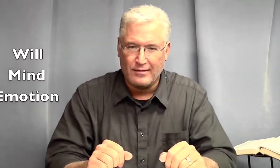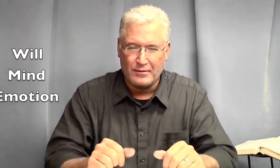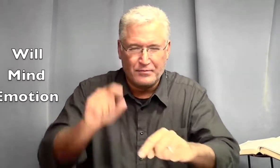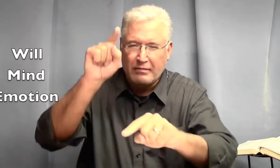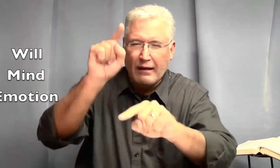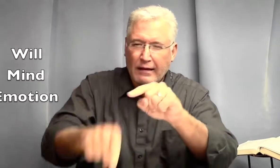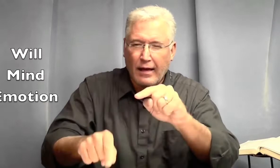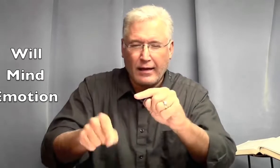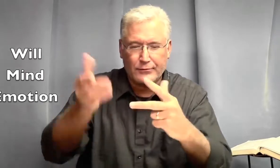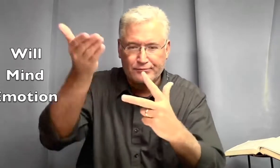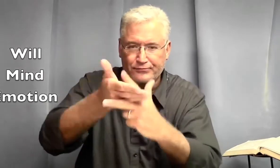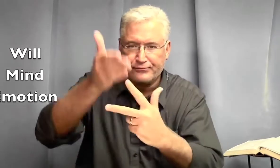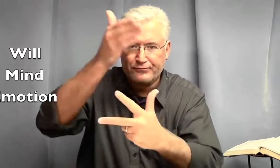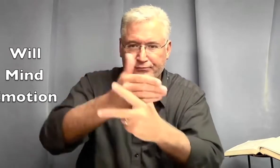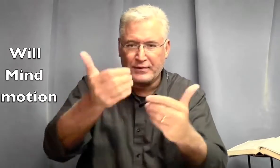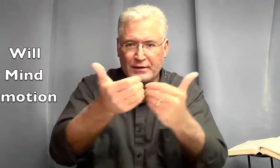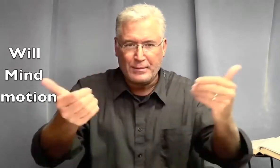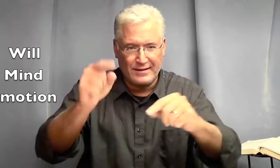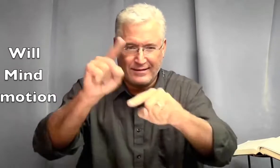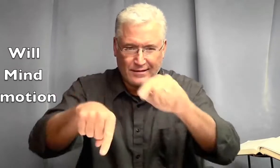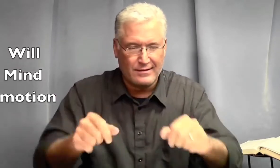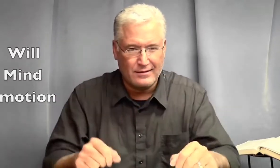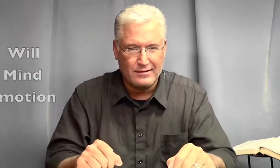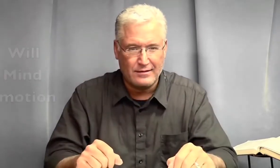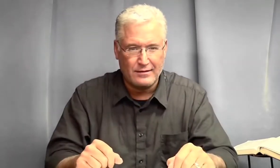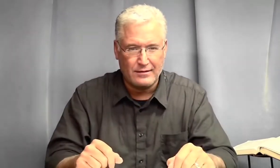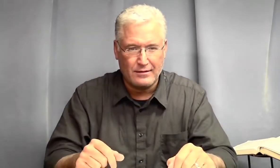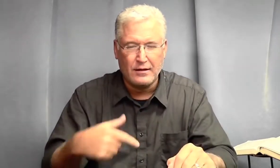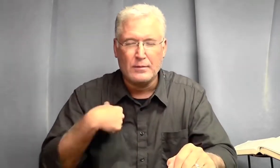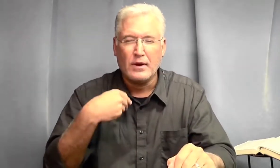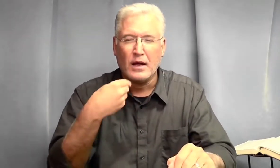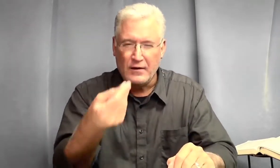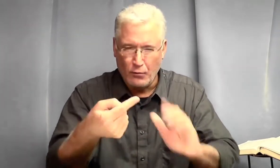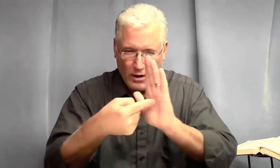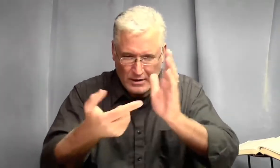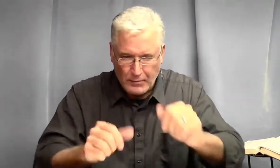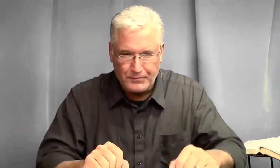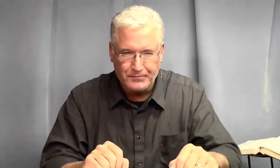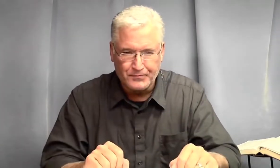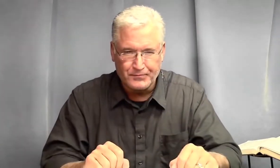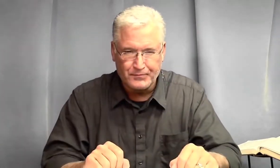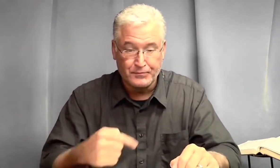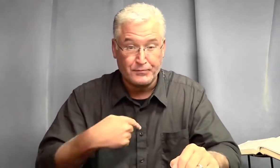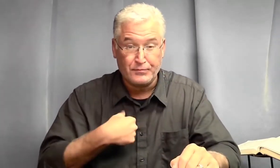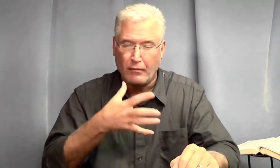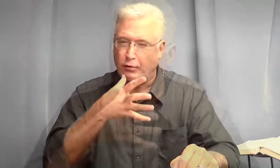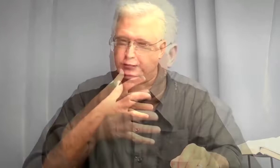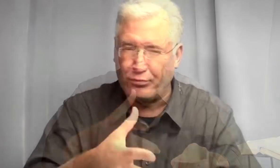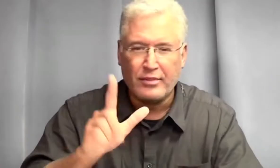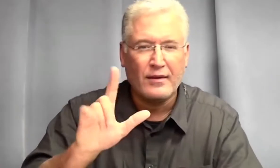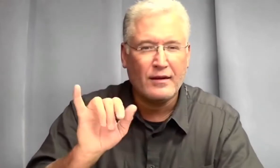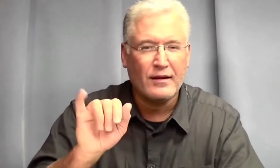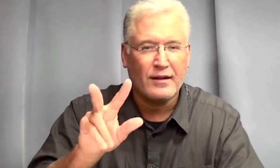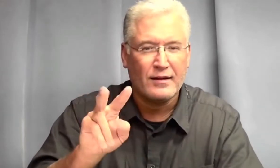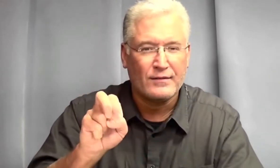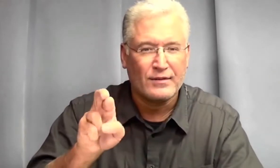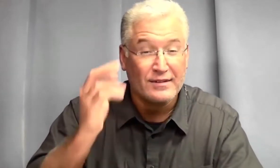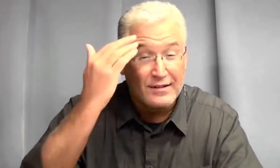altogether. They cannot be separated. They can't. Let me give you an example. I hate